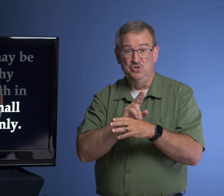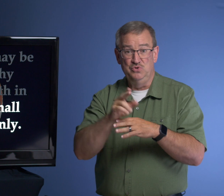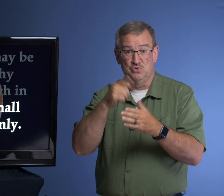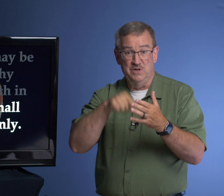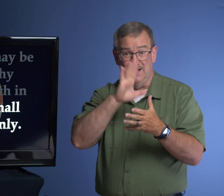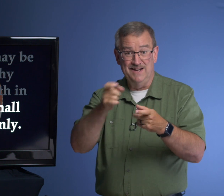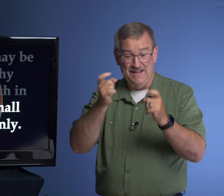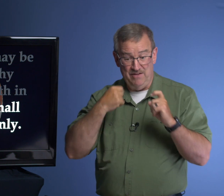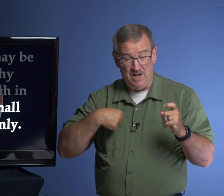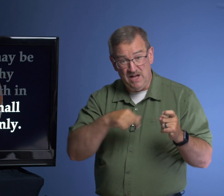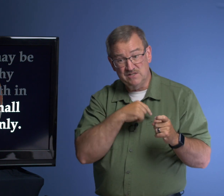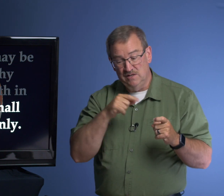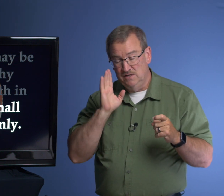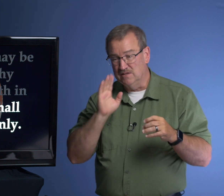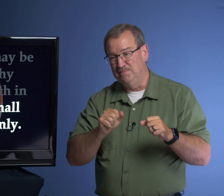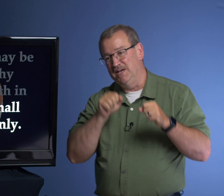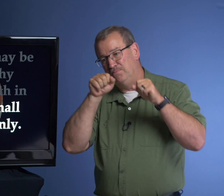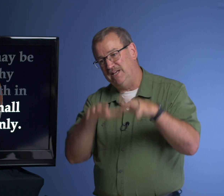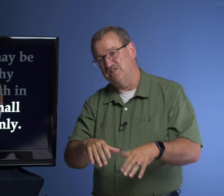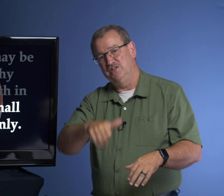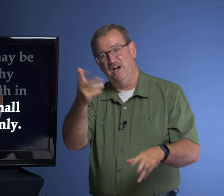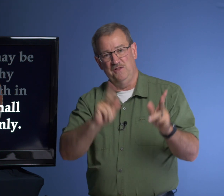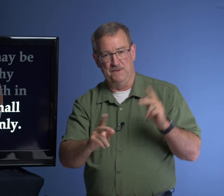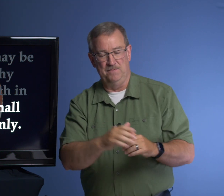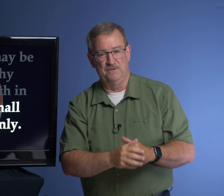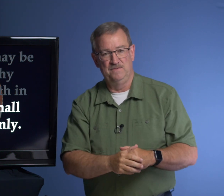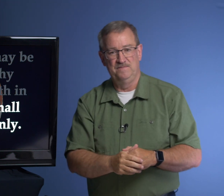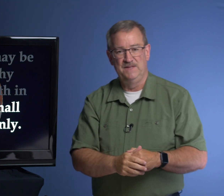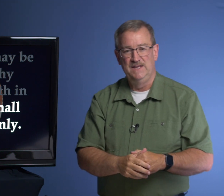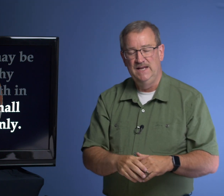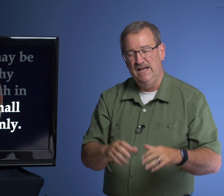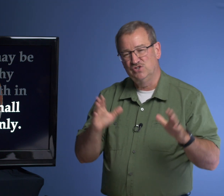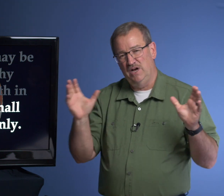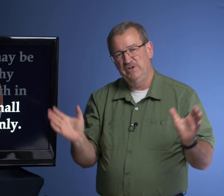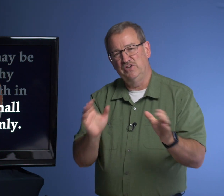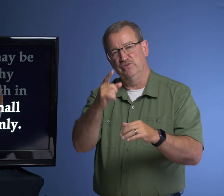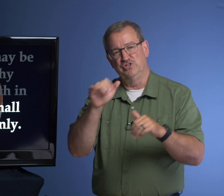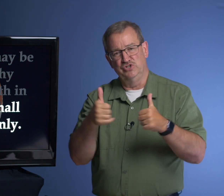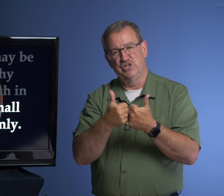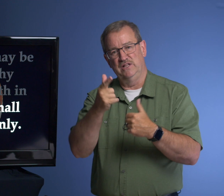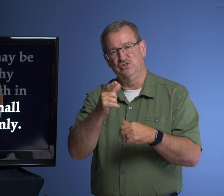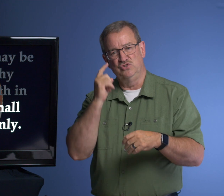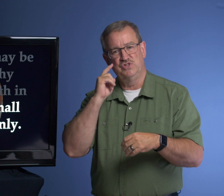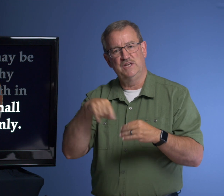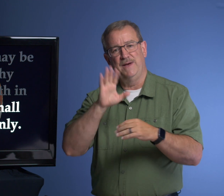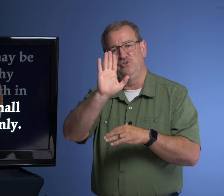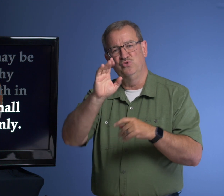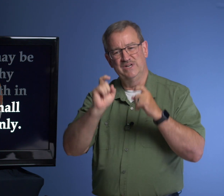use what God gave us to be a blessing to other people. And so I want to encourage you and challenge you as you think about your